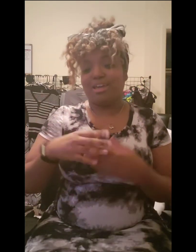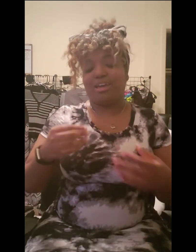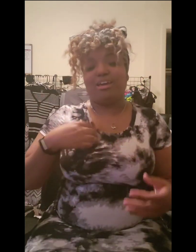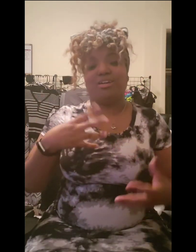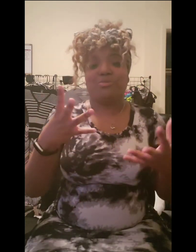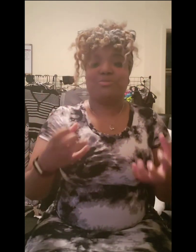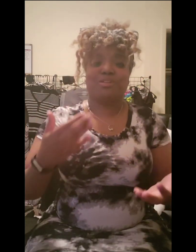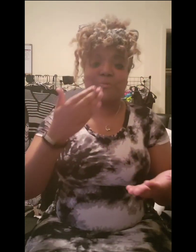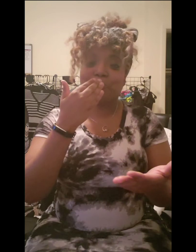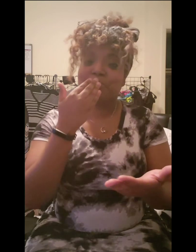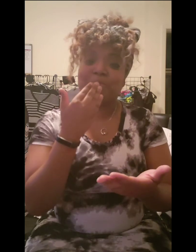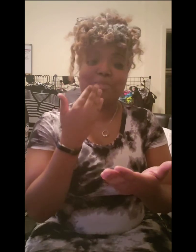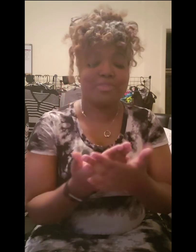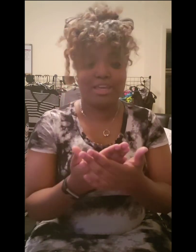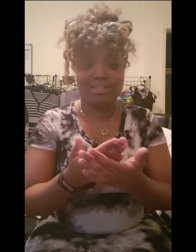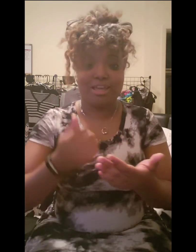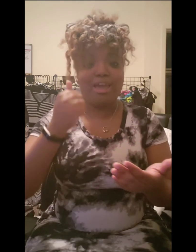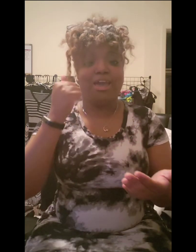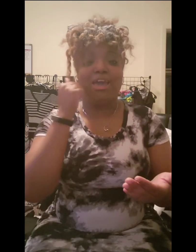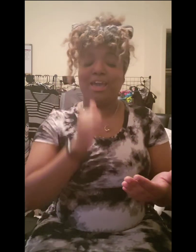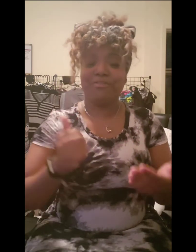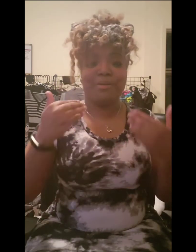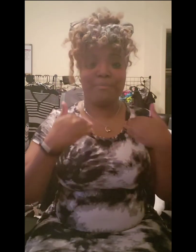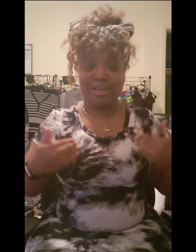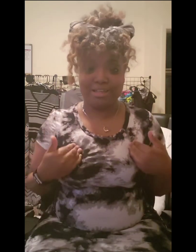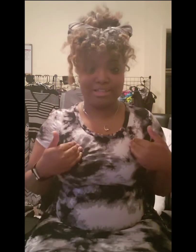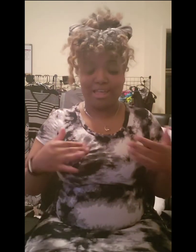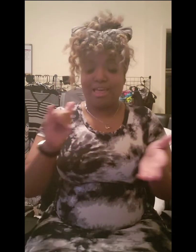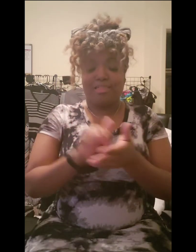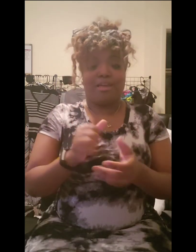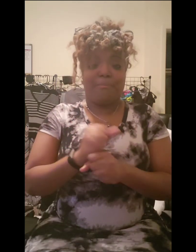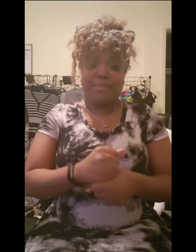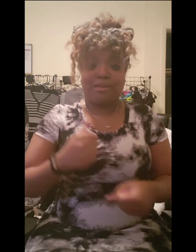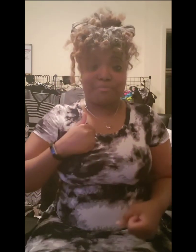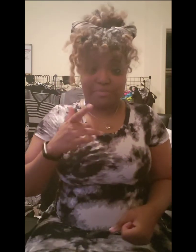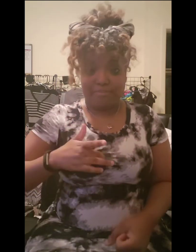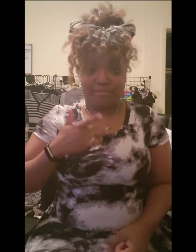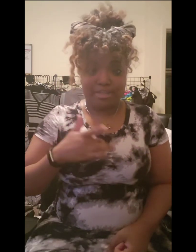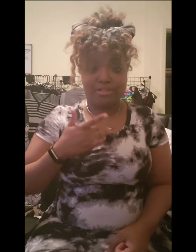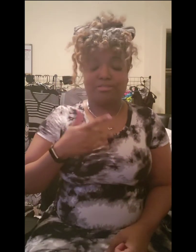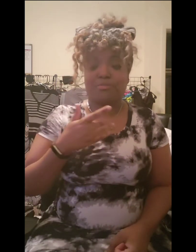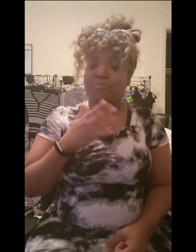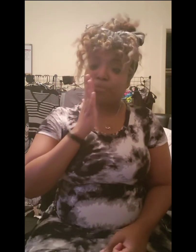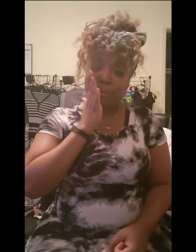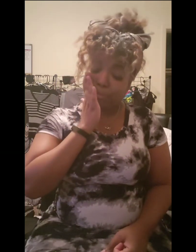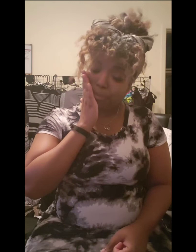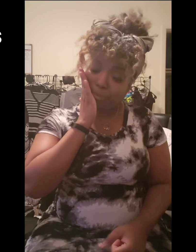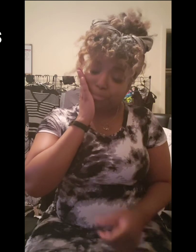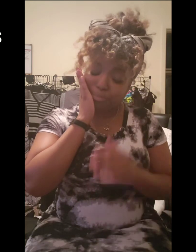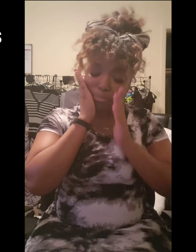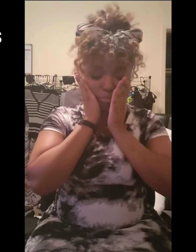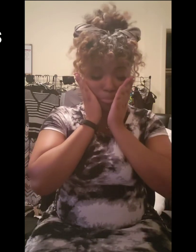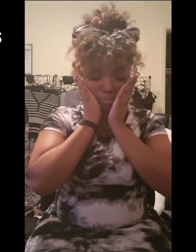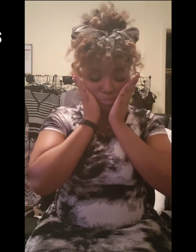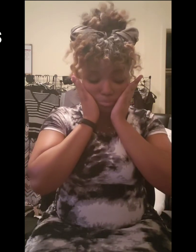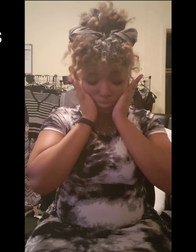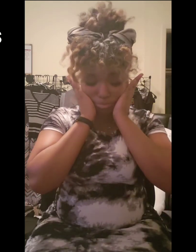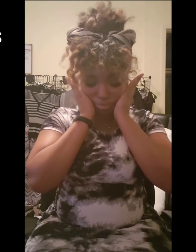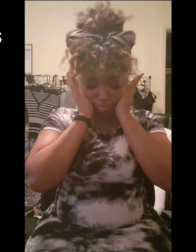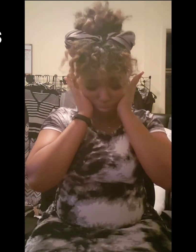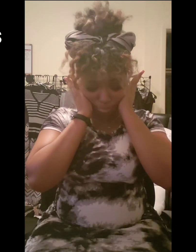person. And it's just, I just want to thank everyone that made me feel. I'm trying so hard to do